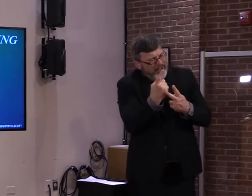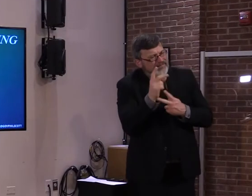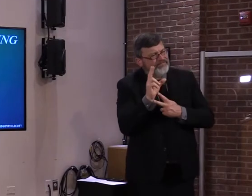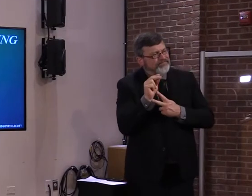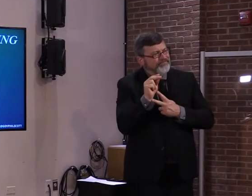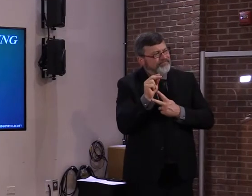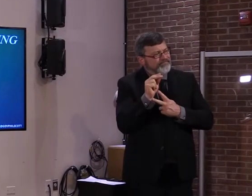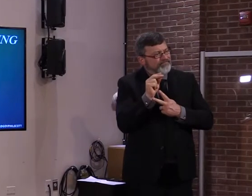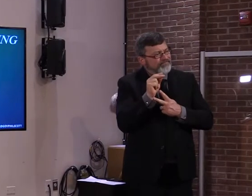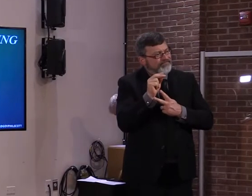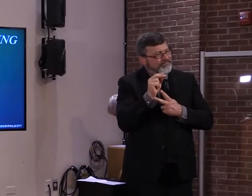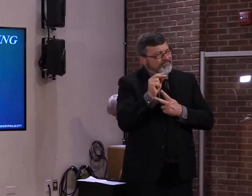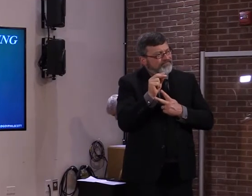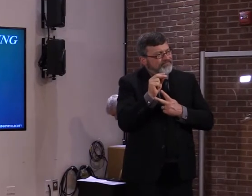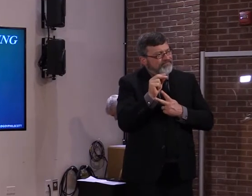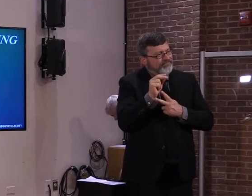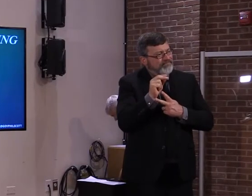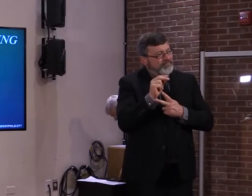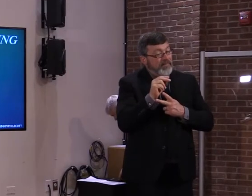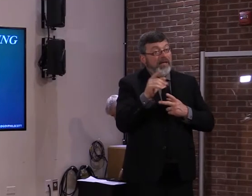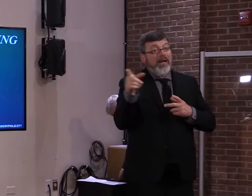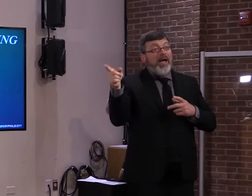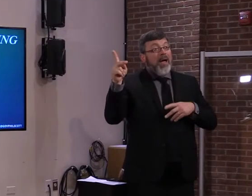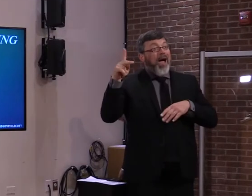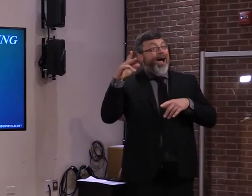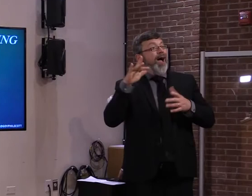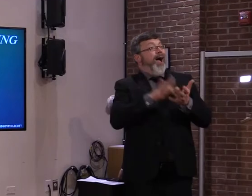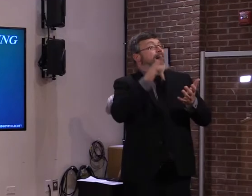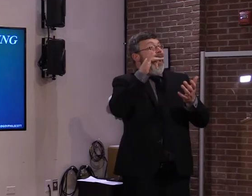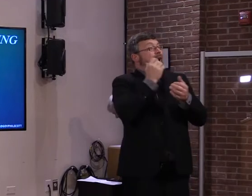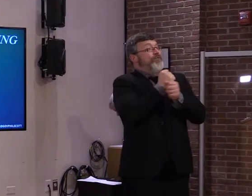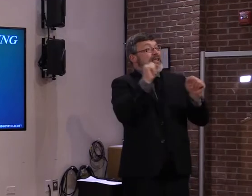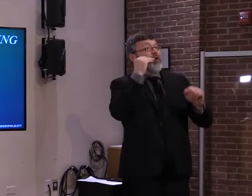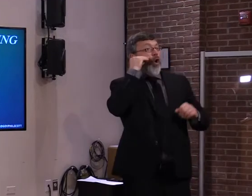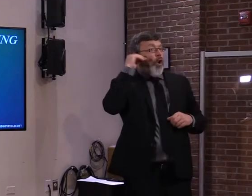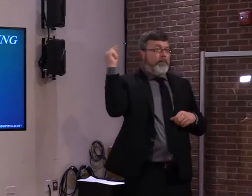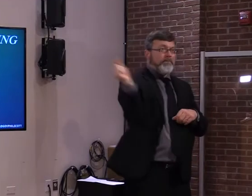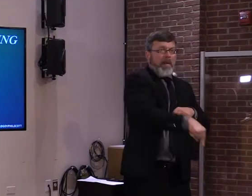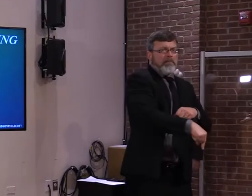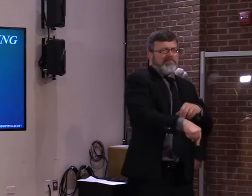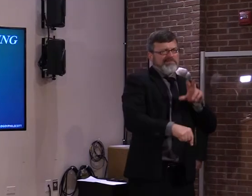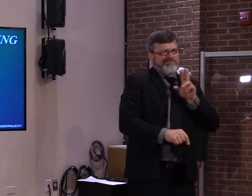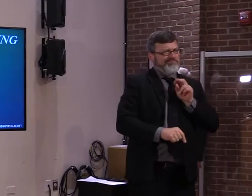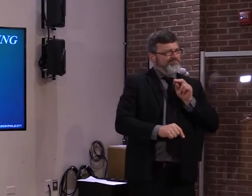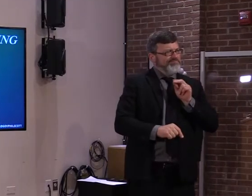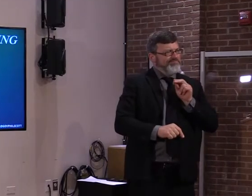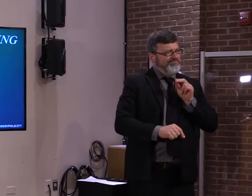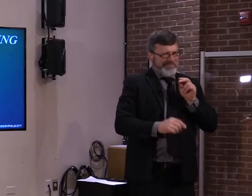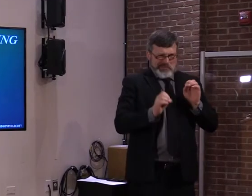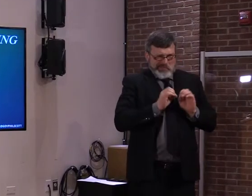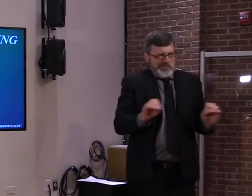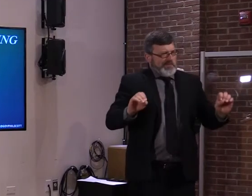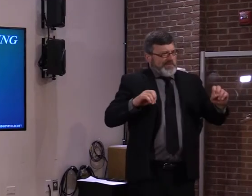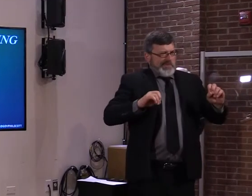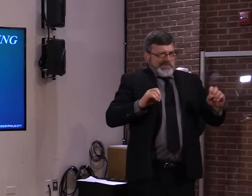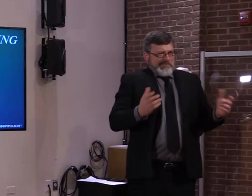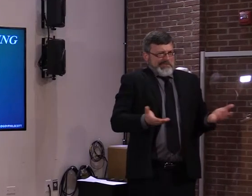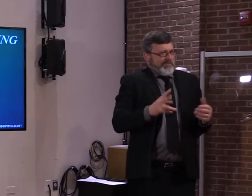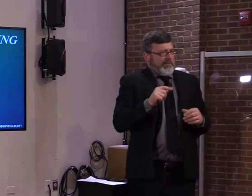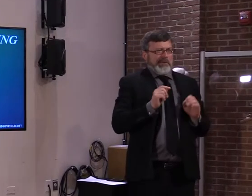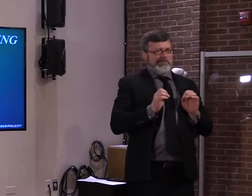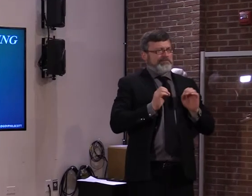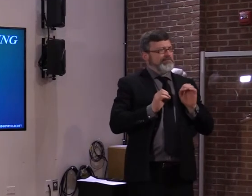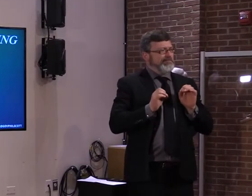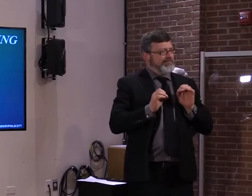free. But I do think that will go a long ways towards solving some of the homeless problems we